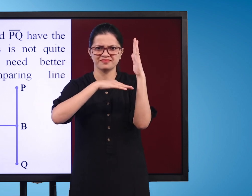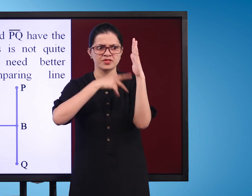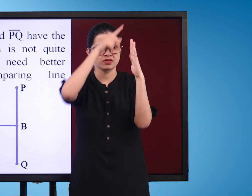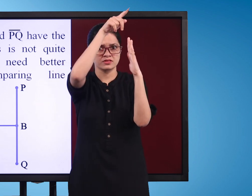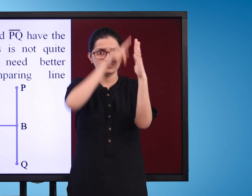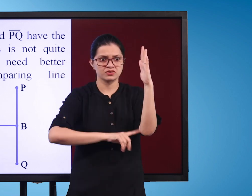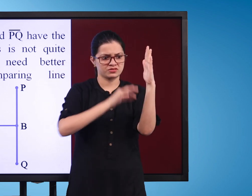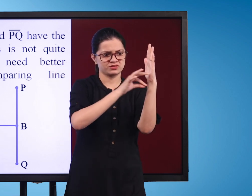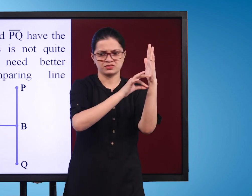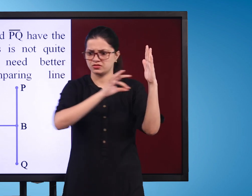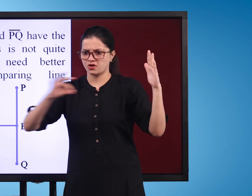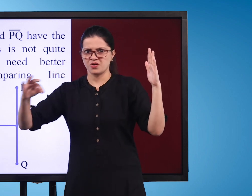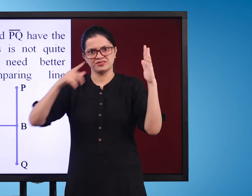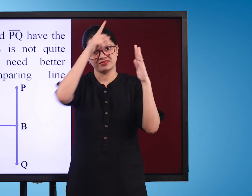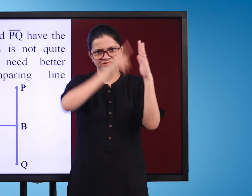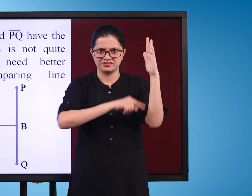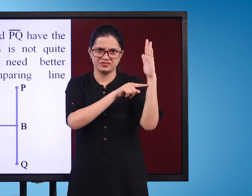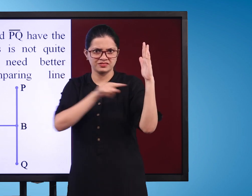This is not quite obvious.